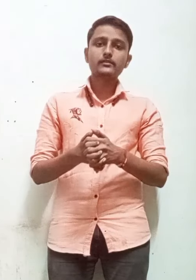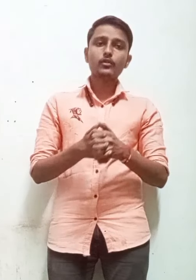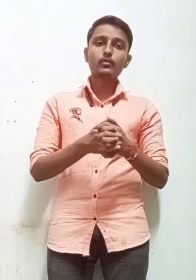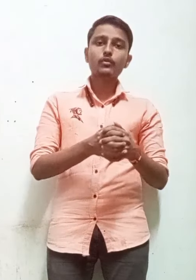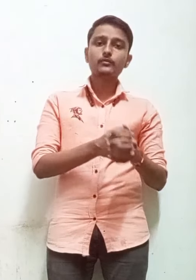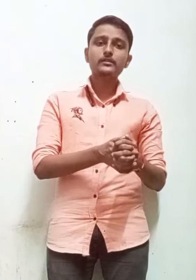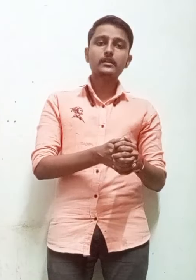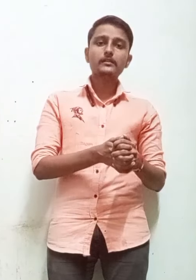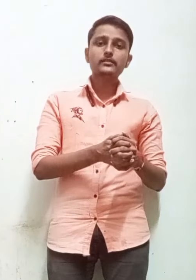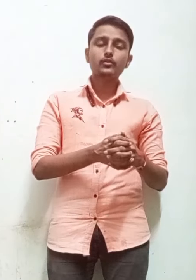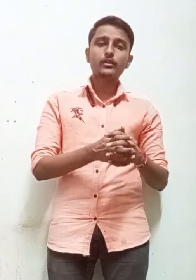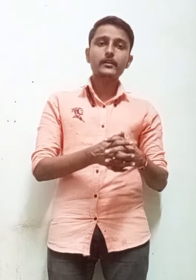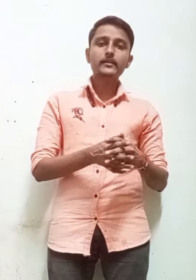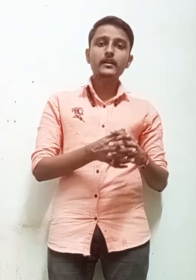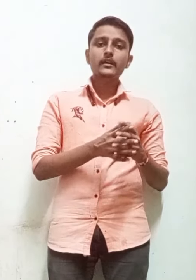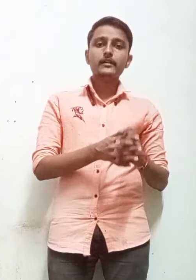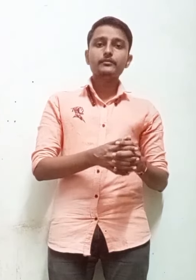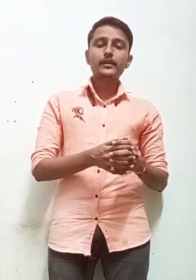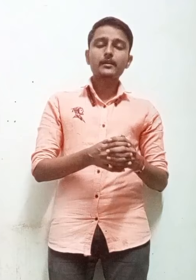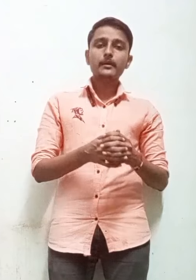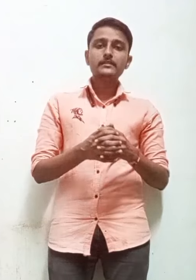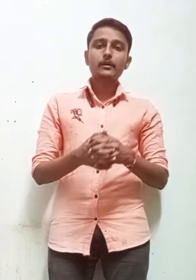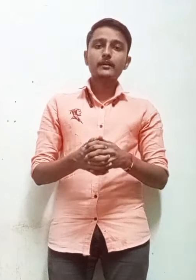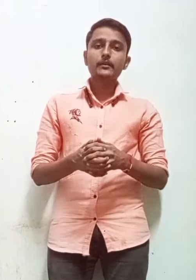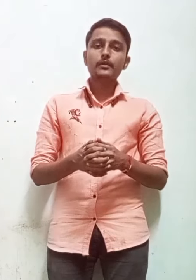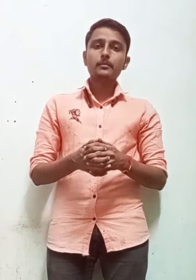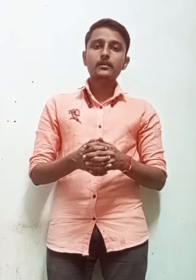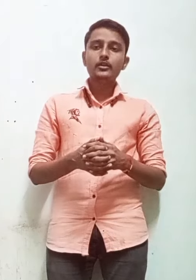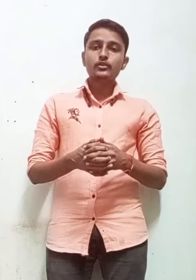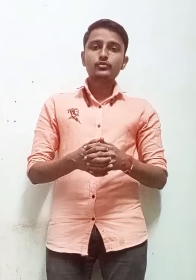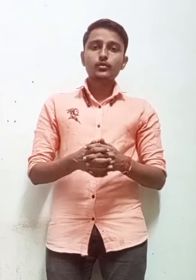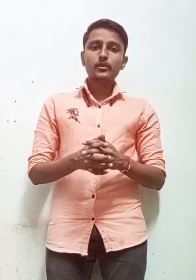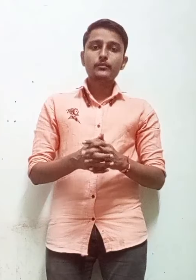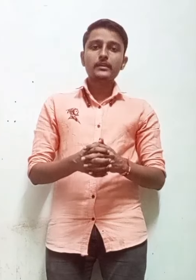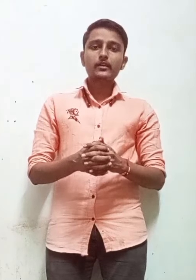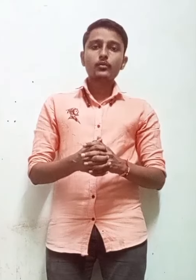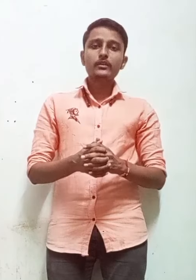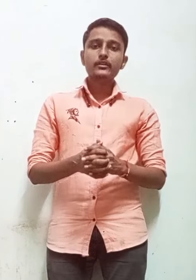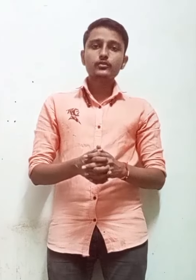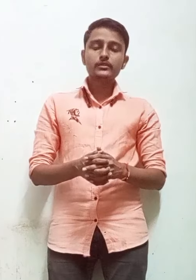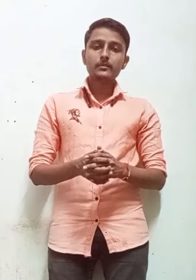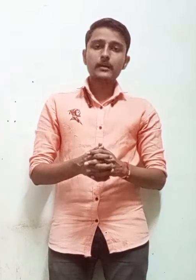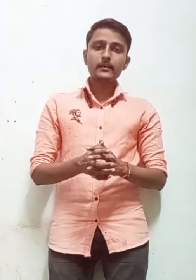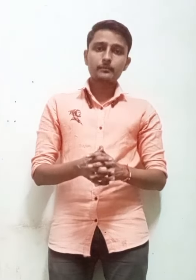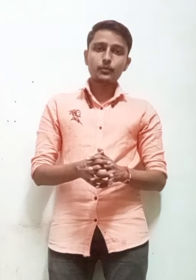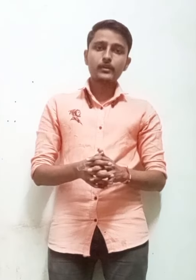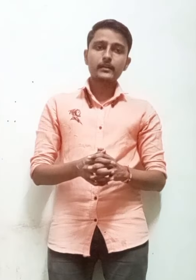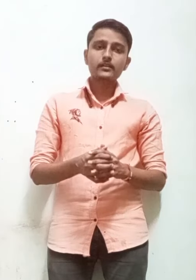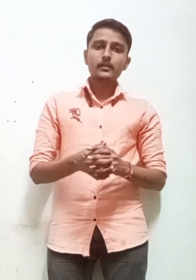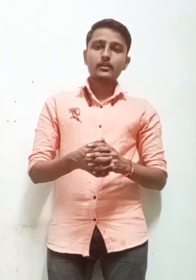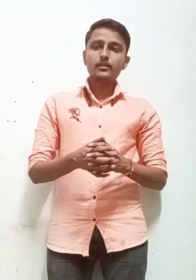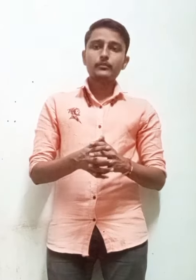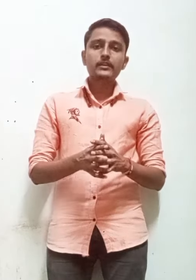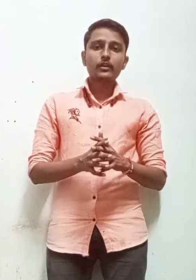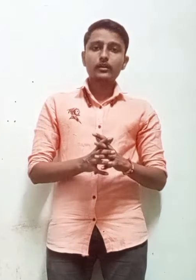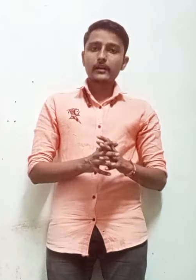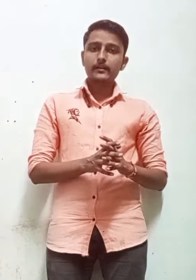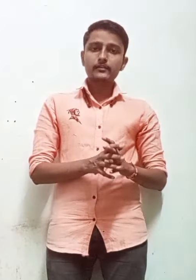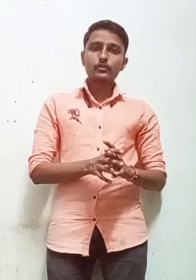or role of this class is already defined by Java developer. So we can only use it by importing. We cannot write its